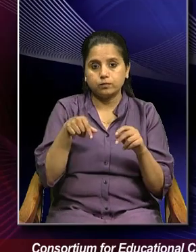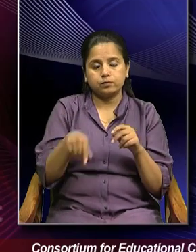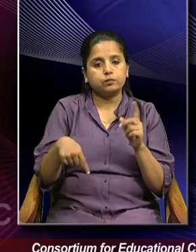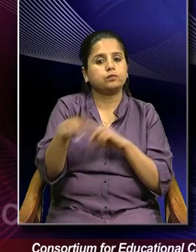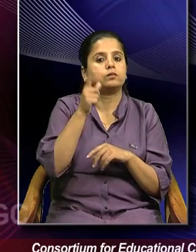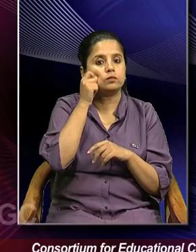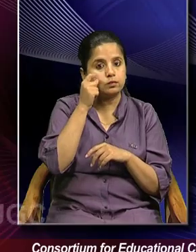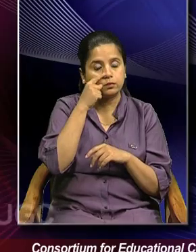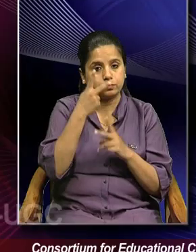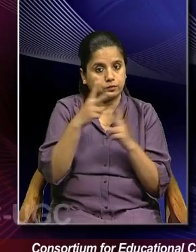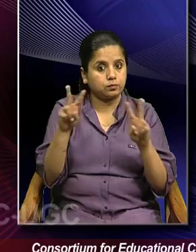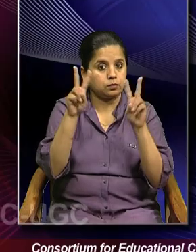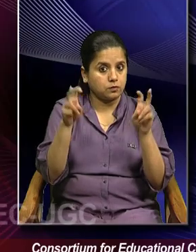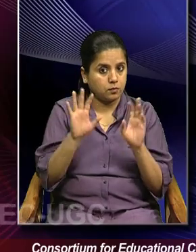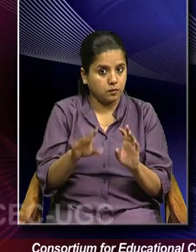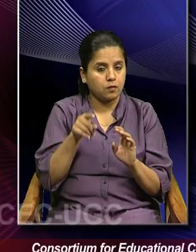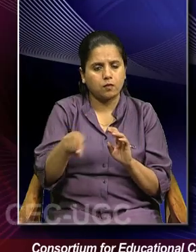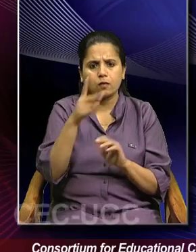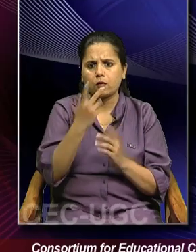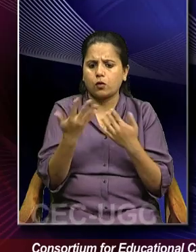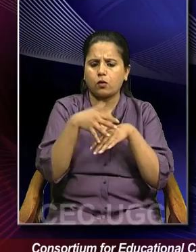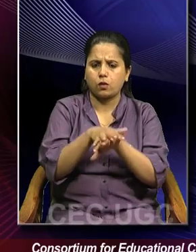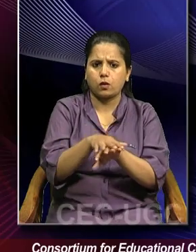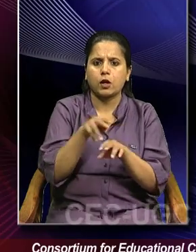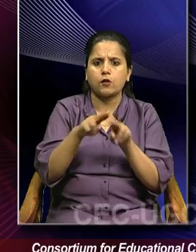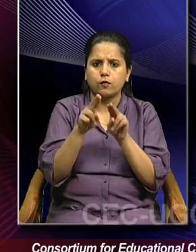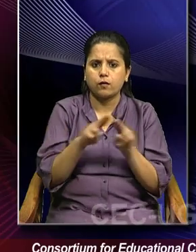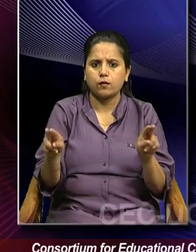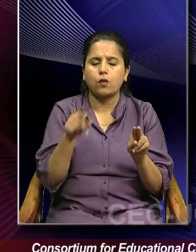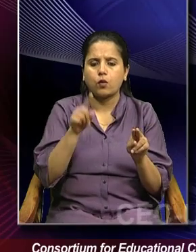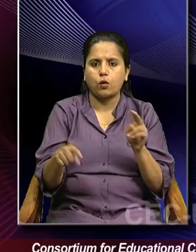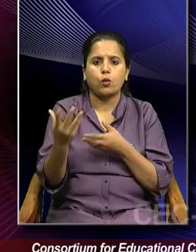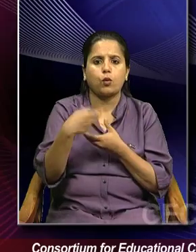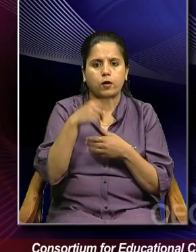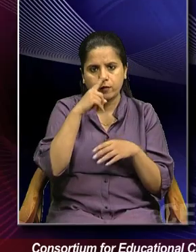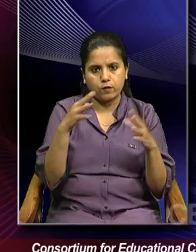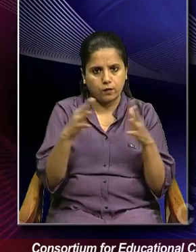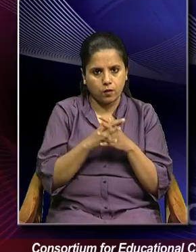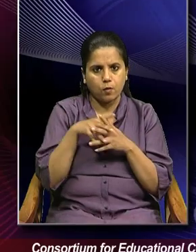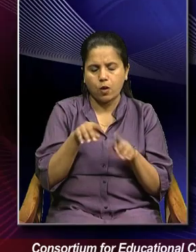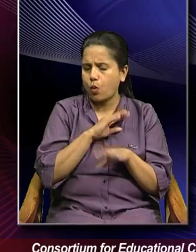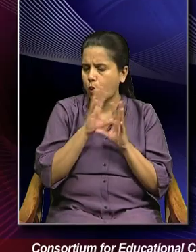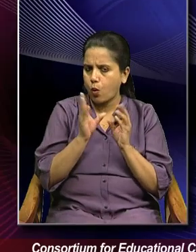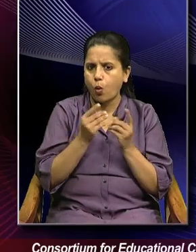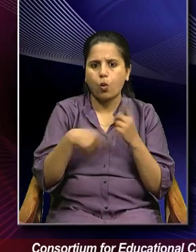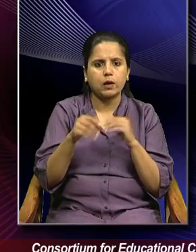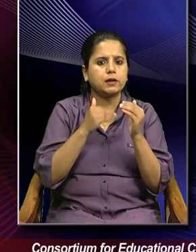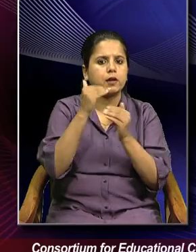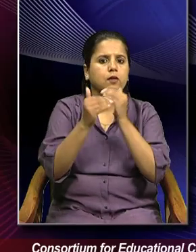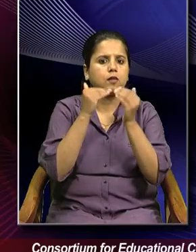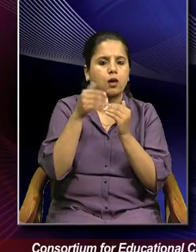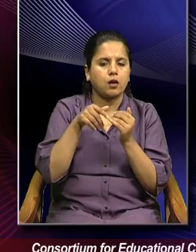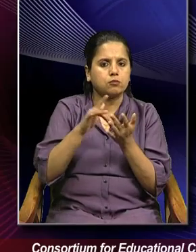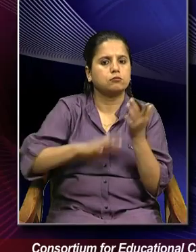equality, ensuring and integrating full participation of women in all development